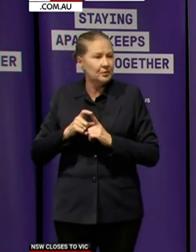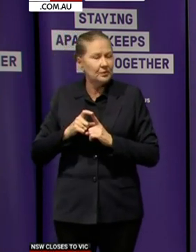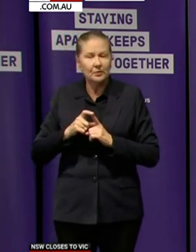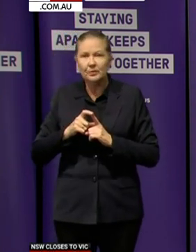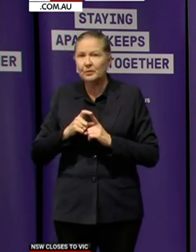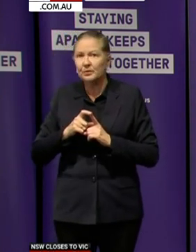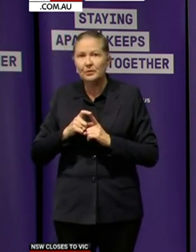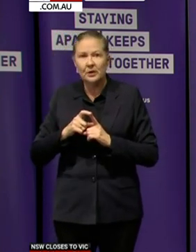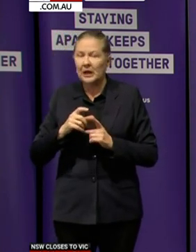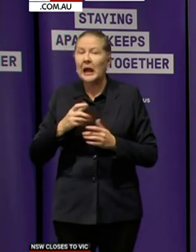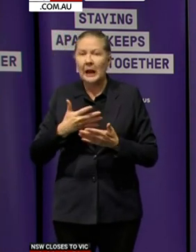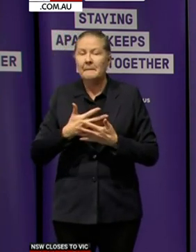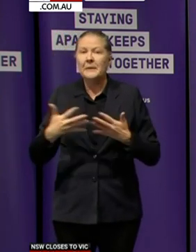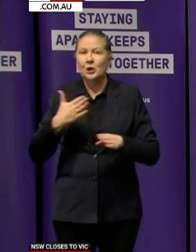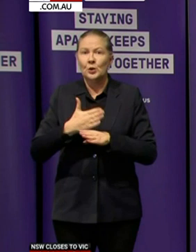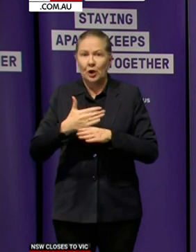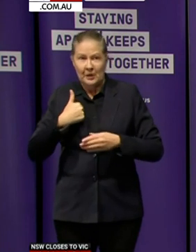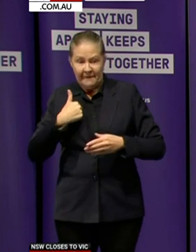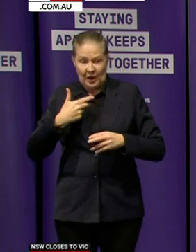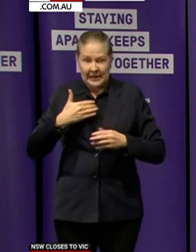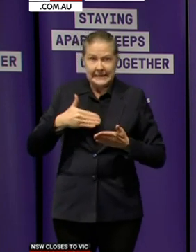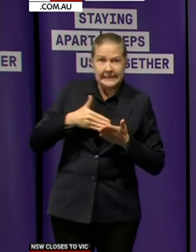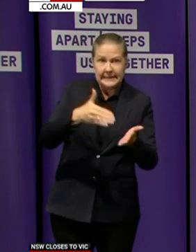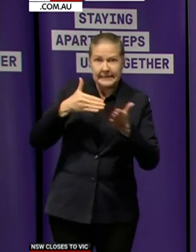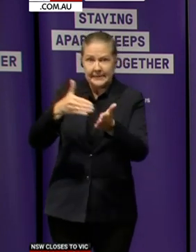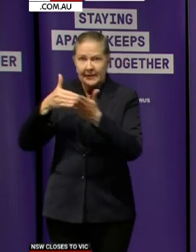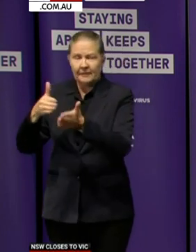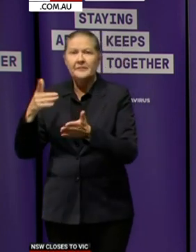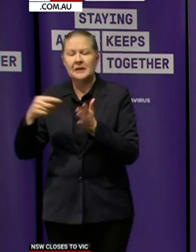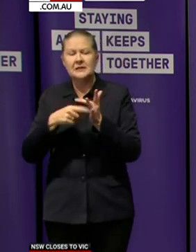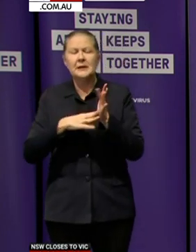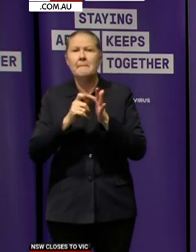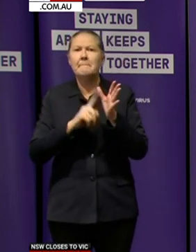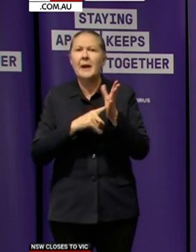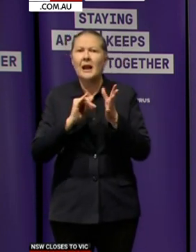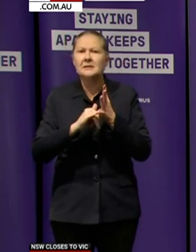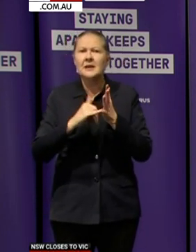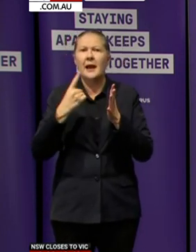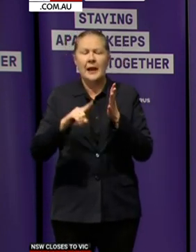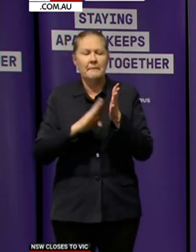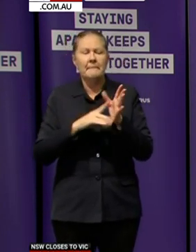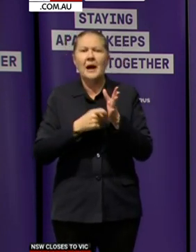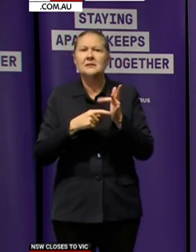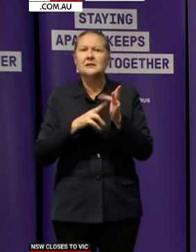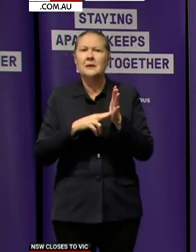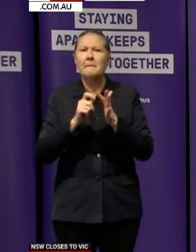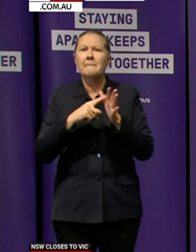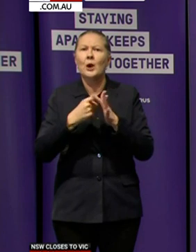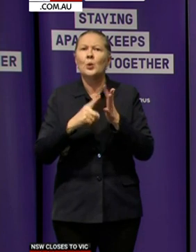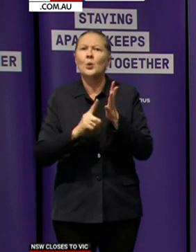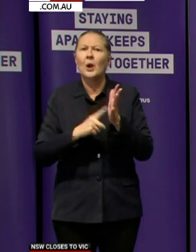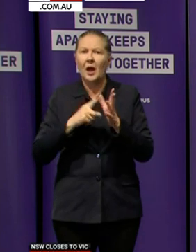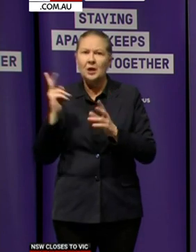job for us to continue providing support. Tim Pallas and Martin Pakula, as the responsible ministers, will have more to say quite